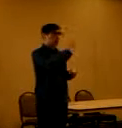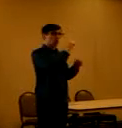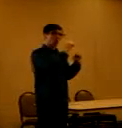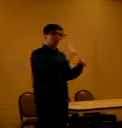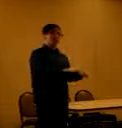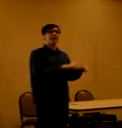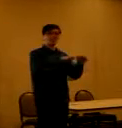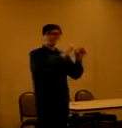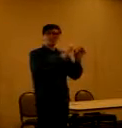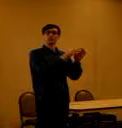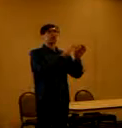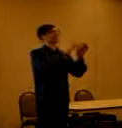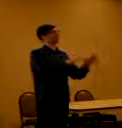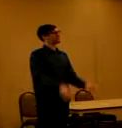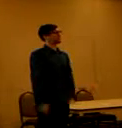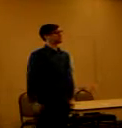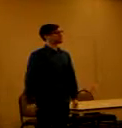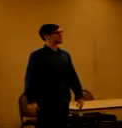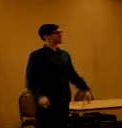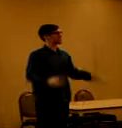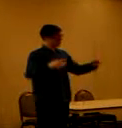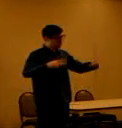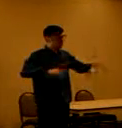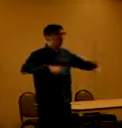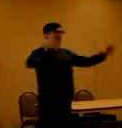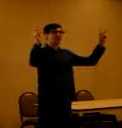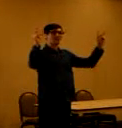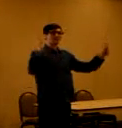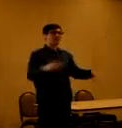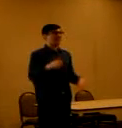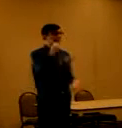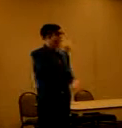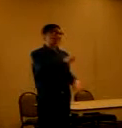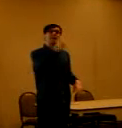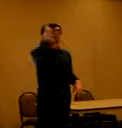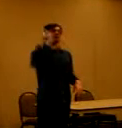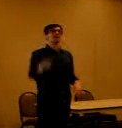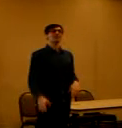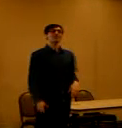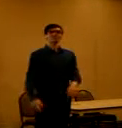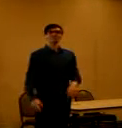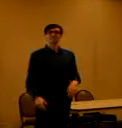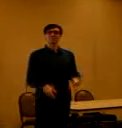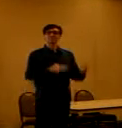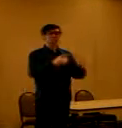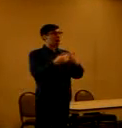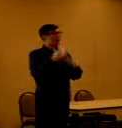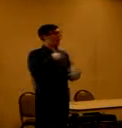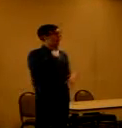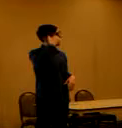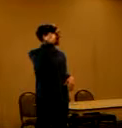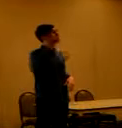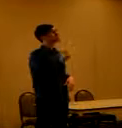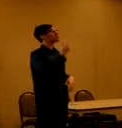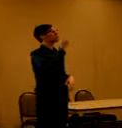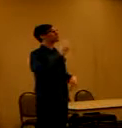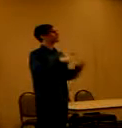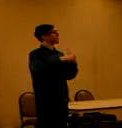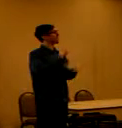really anyone can interpret. You're permitted. Anyone. Doesn't matter. I